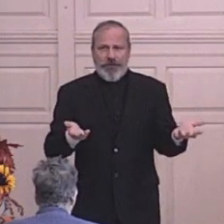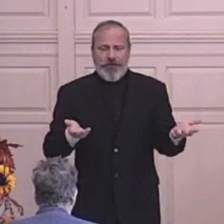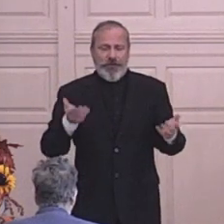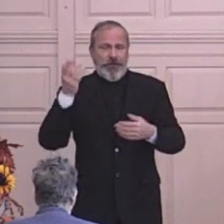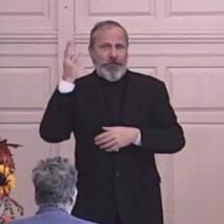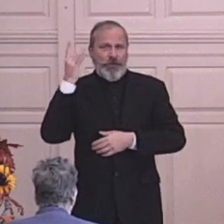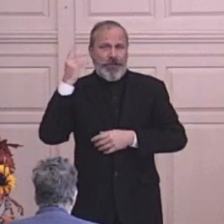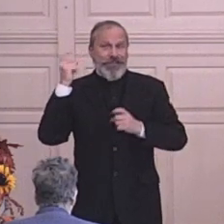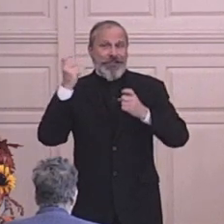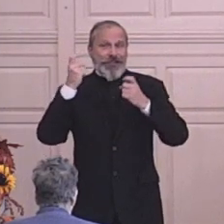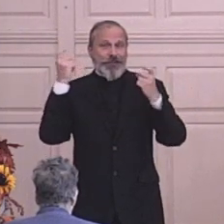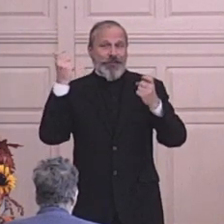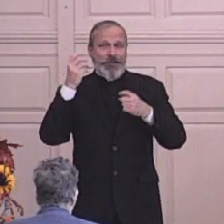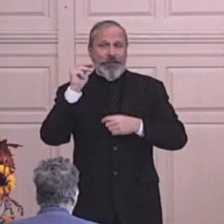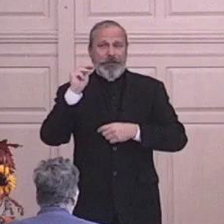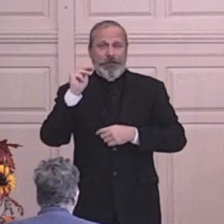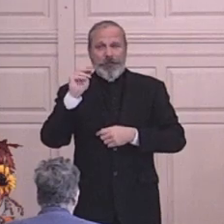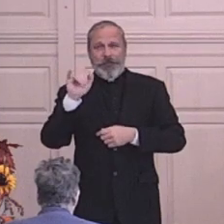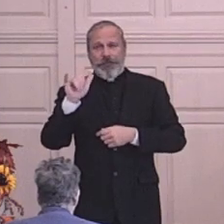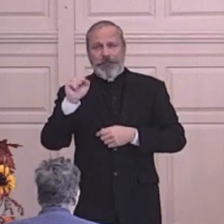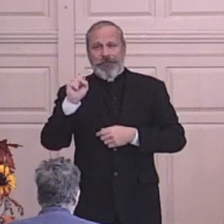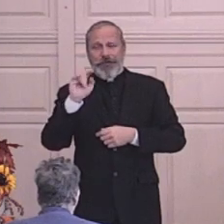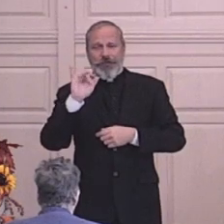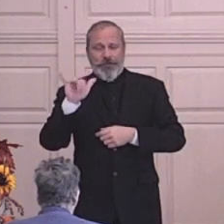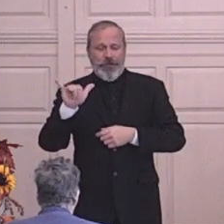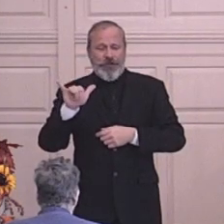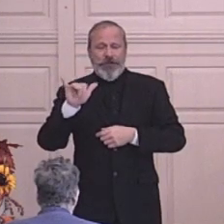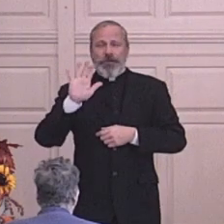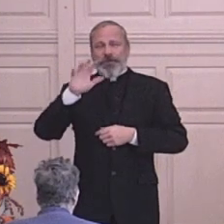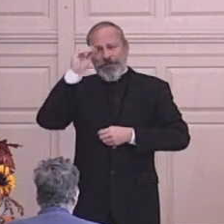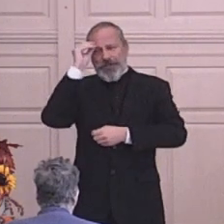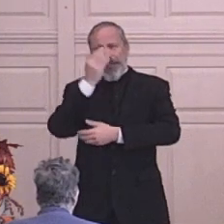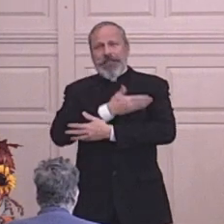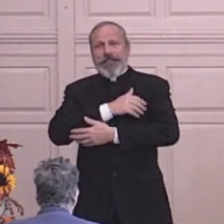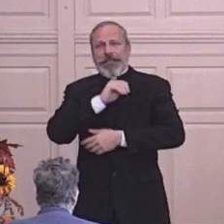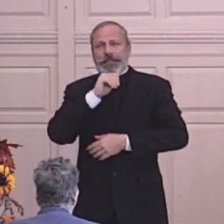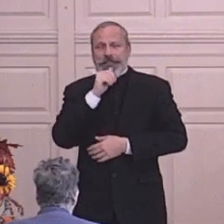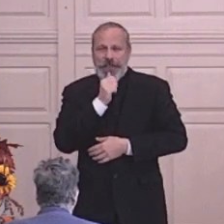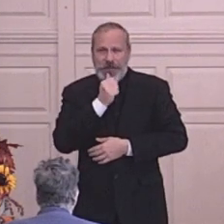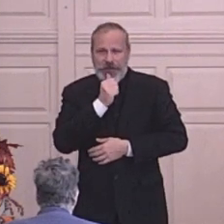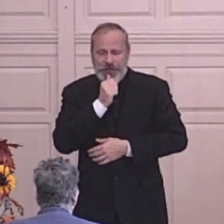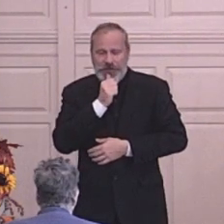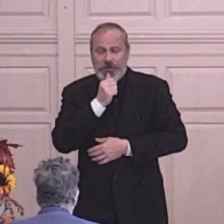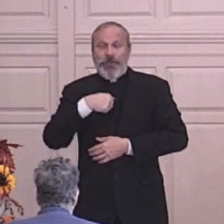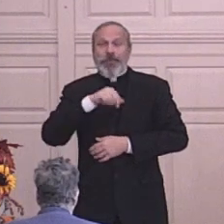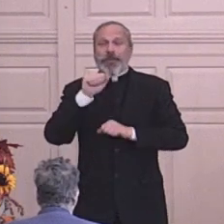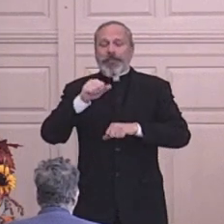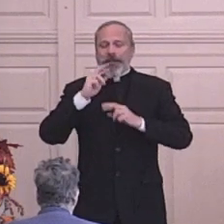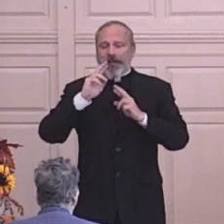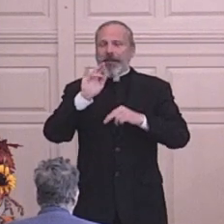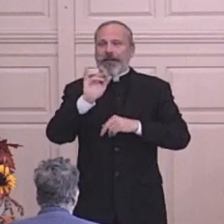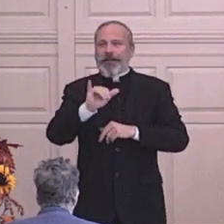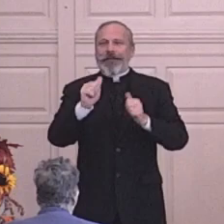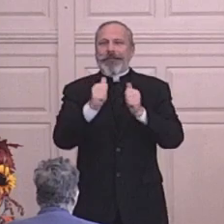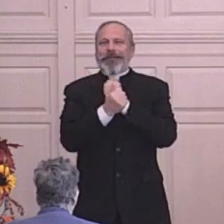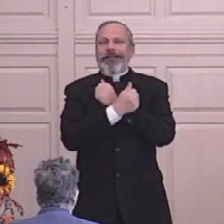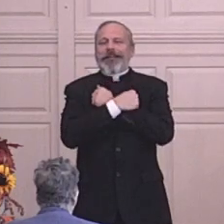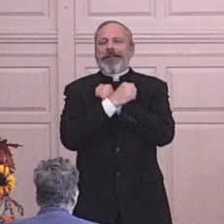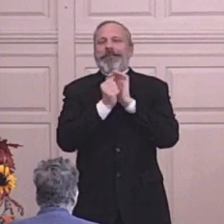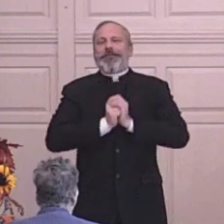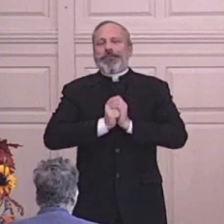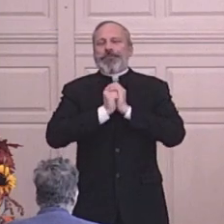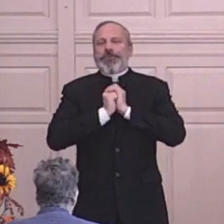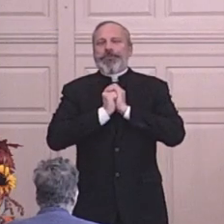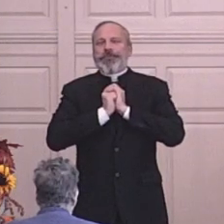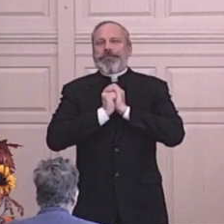that celebrating in mystery the passion of your Son, we may honor it with a loving